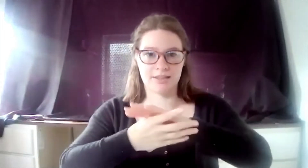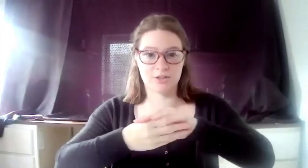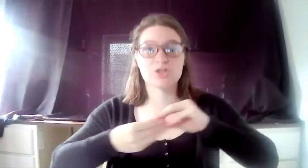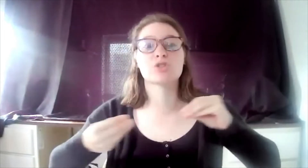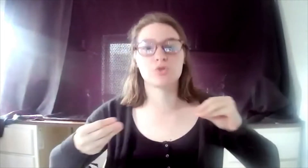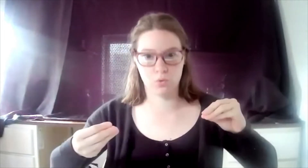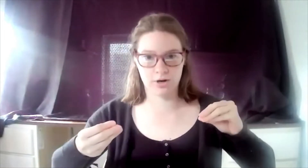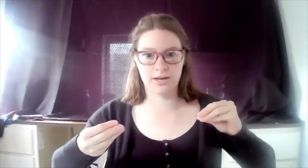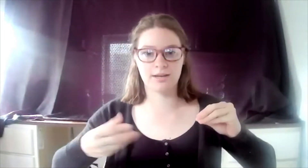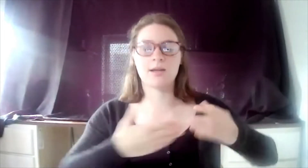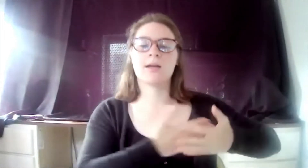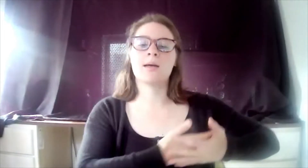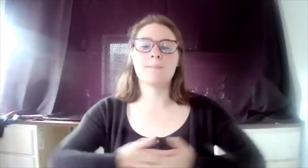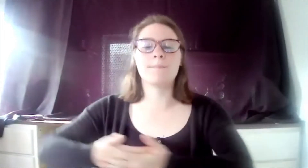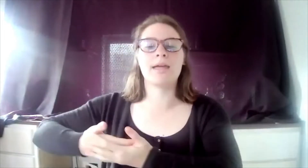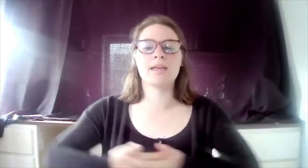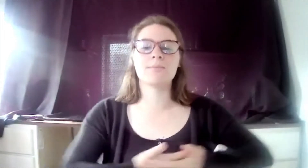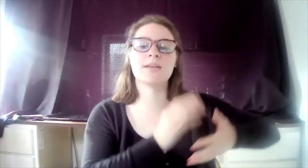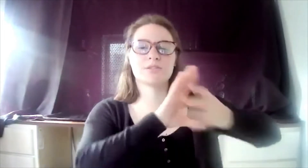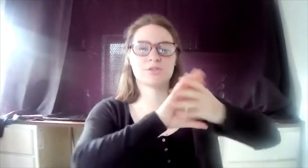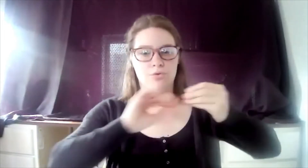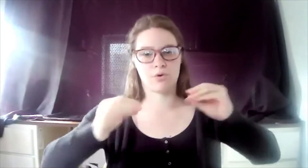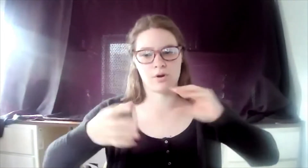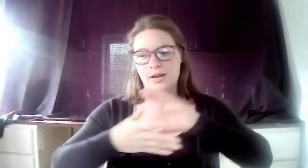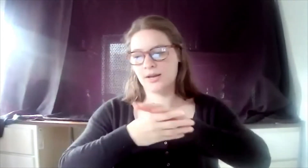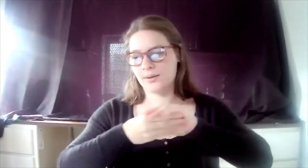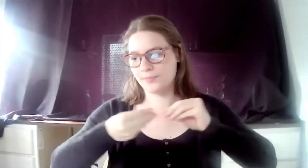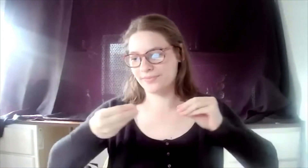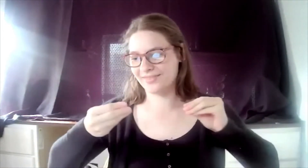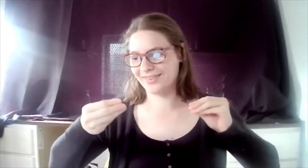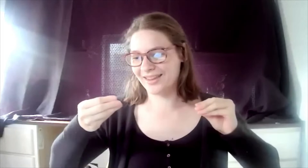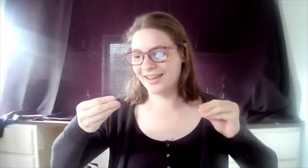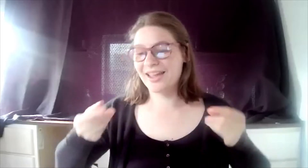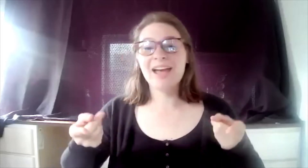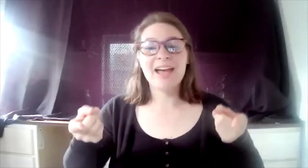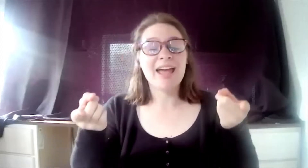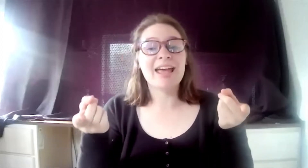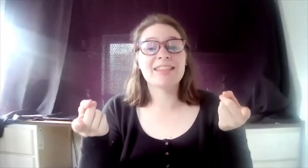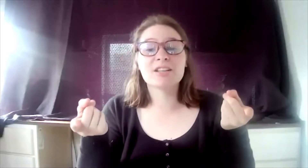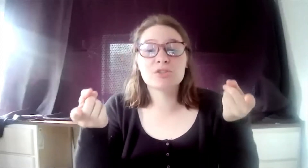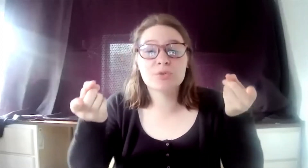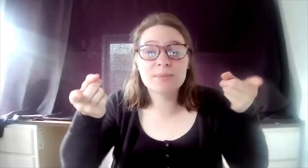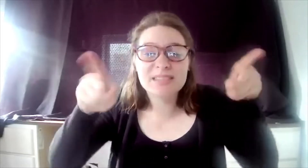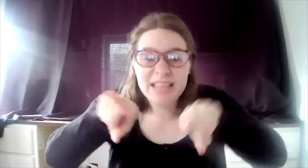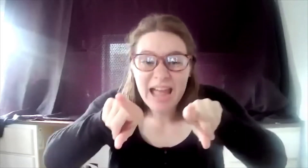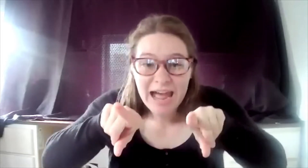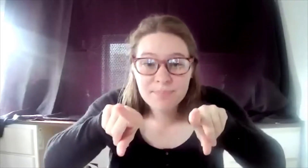together. Story, baby story. And the dreams, they